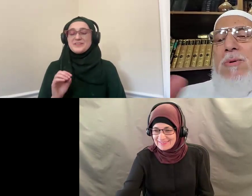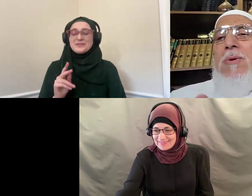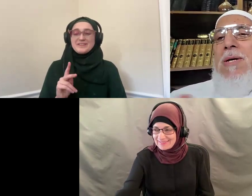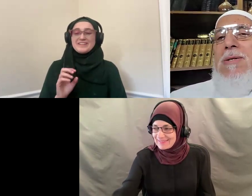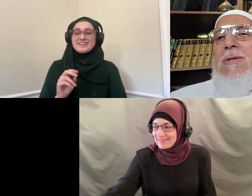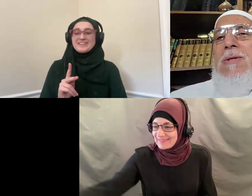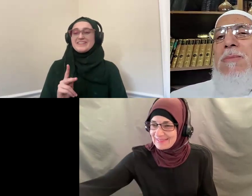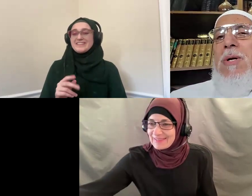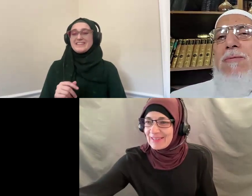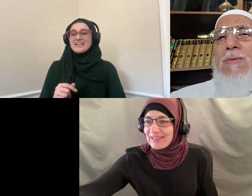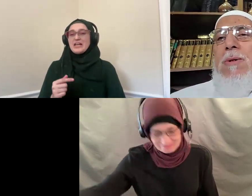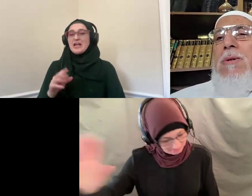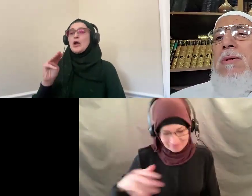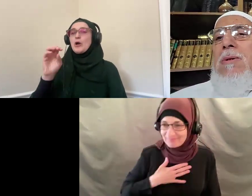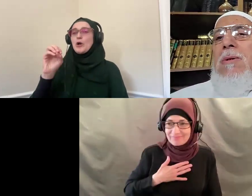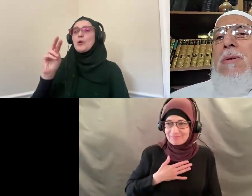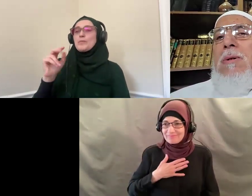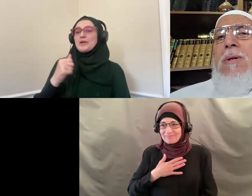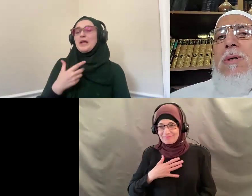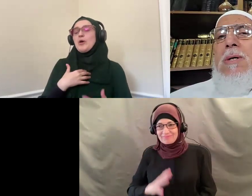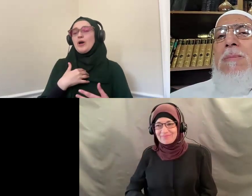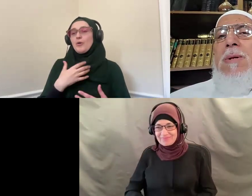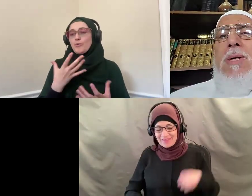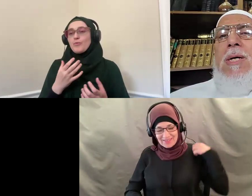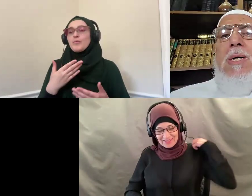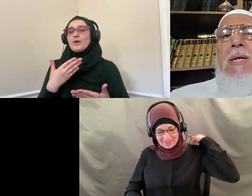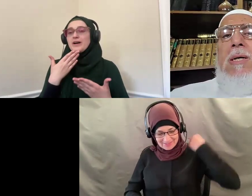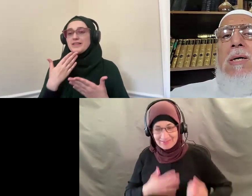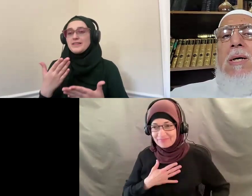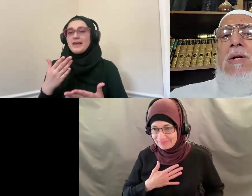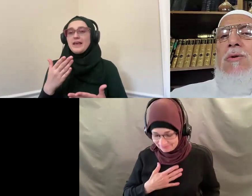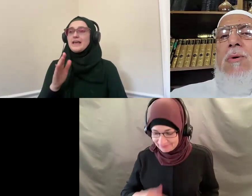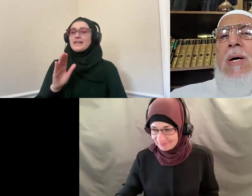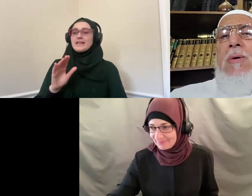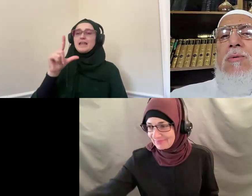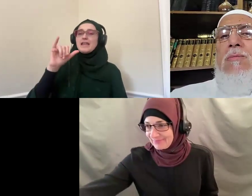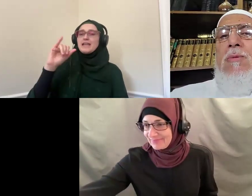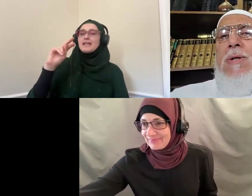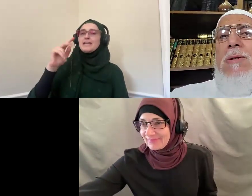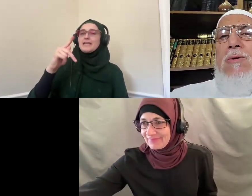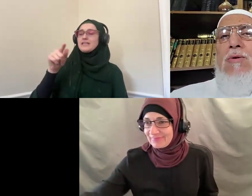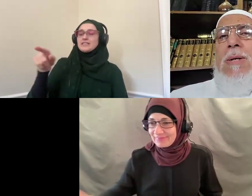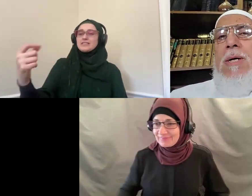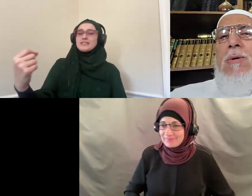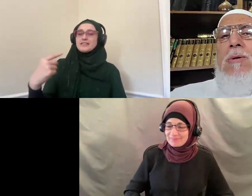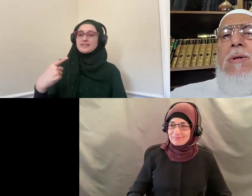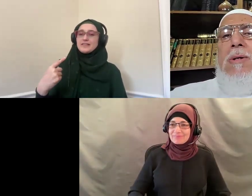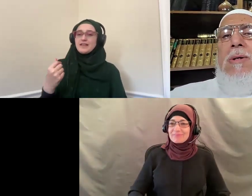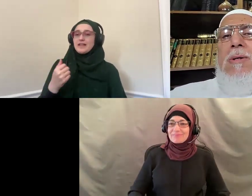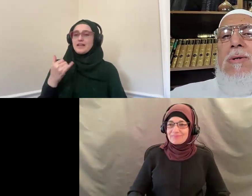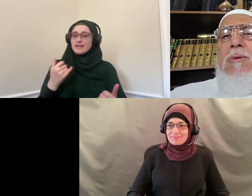I want to thank Sister Muna for giving me the link, and I need to know how to move it to my